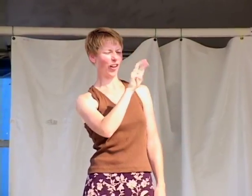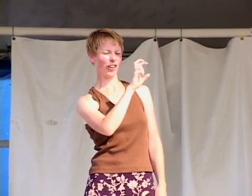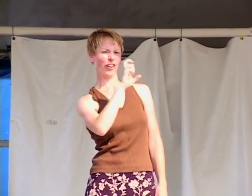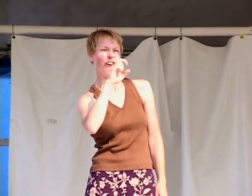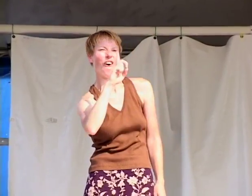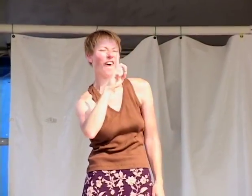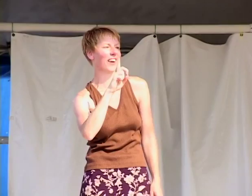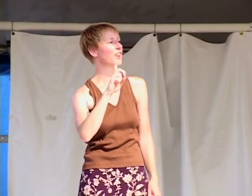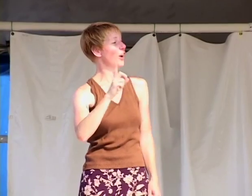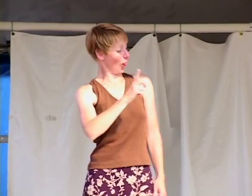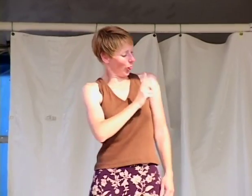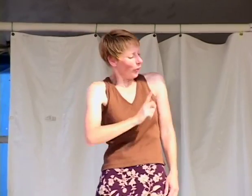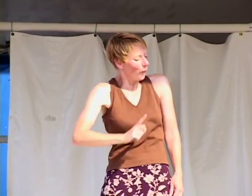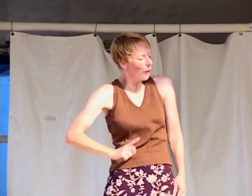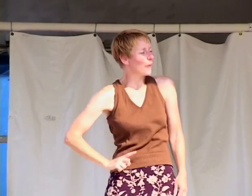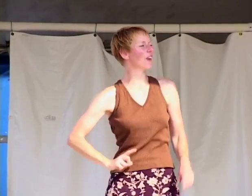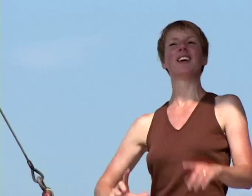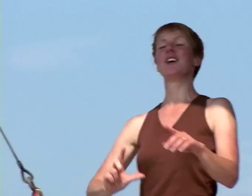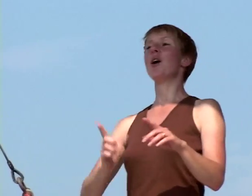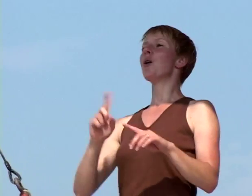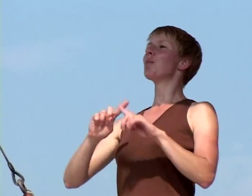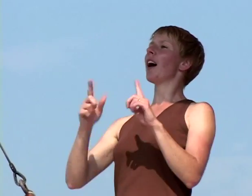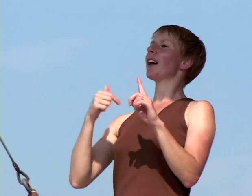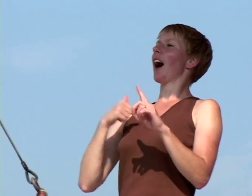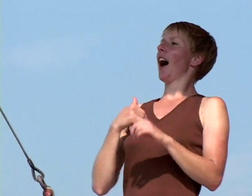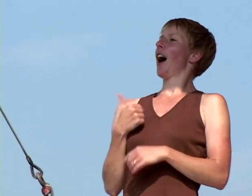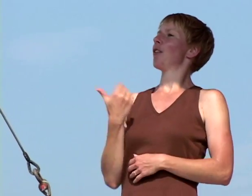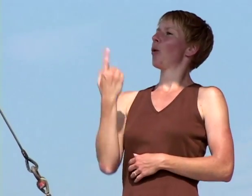Me only wish is when the